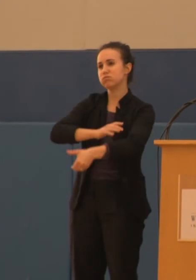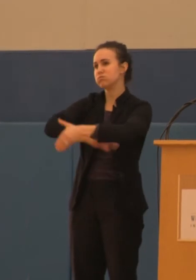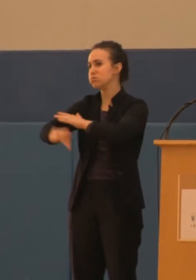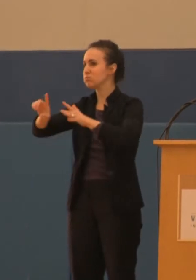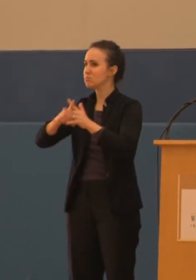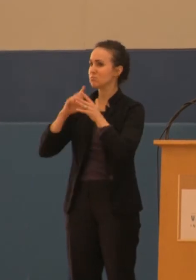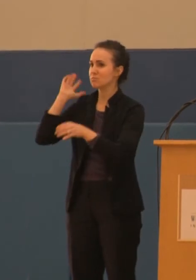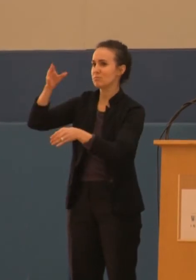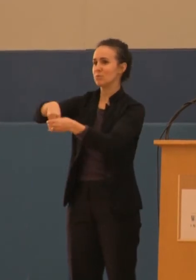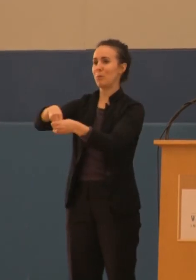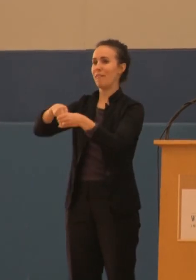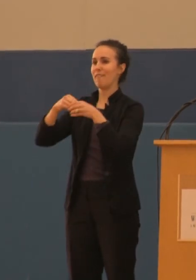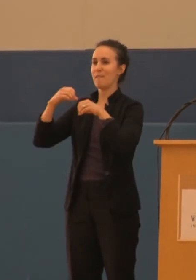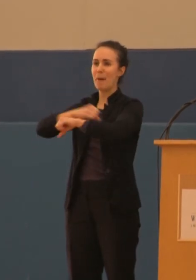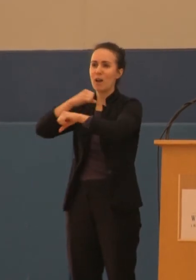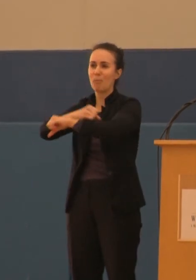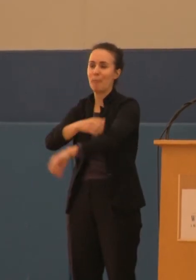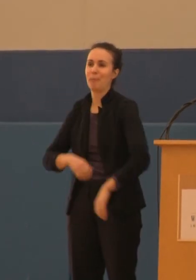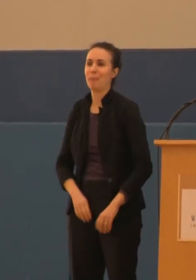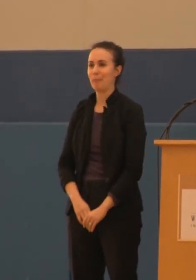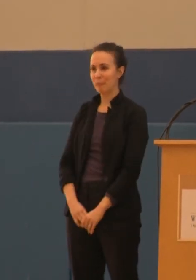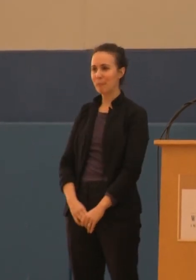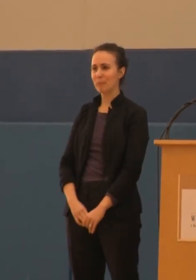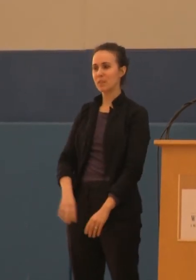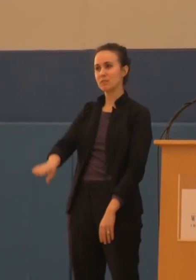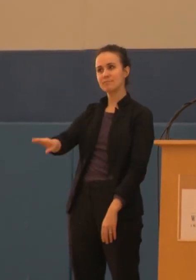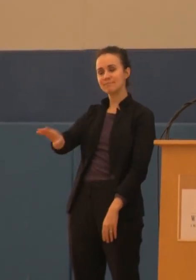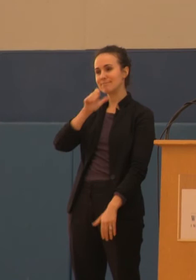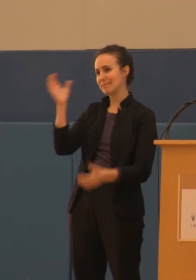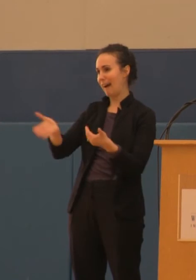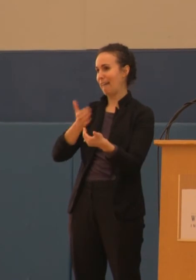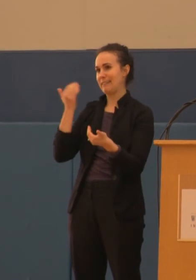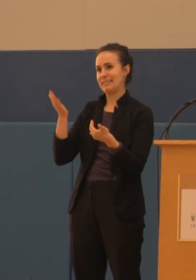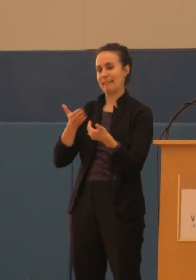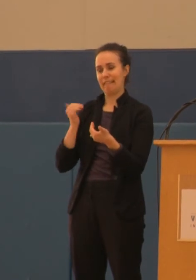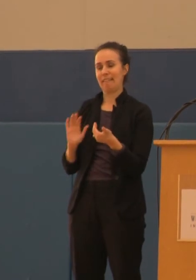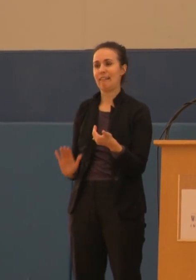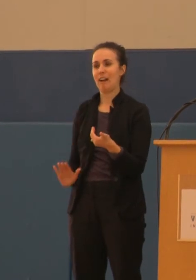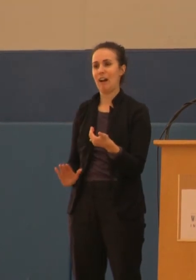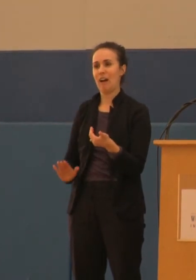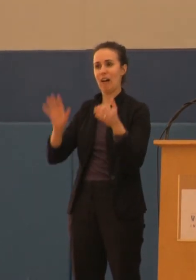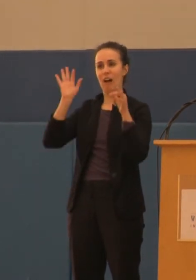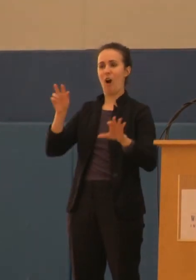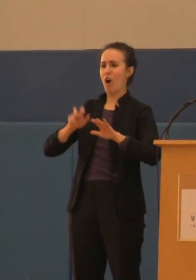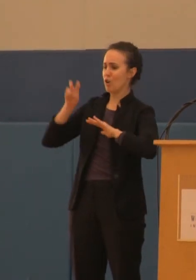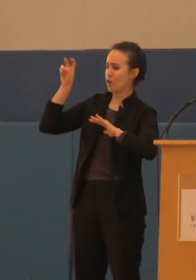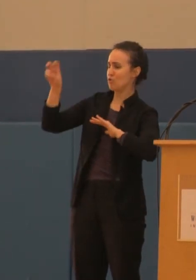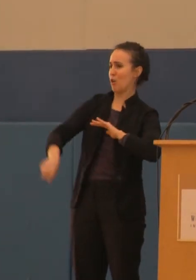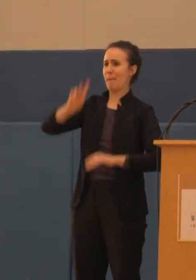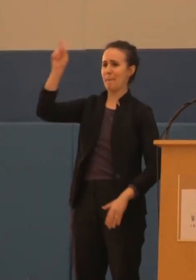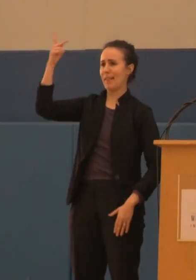battle. And so while it was not easy, I decided to jump into the